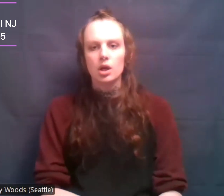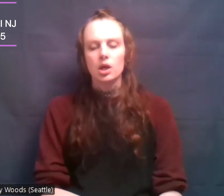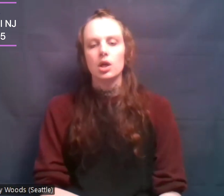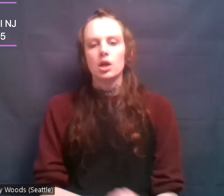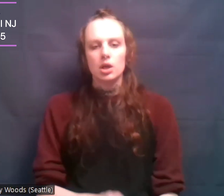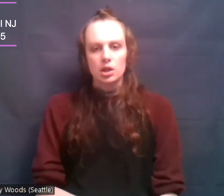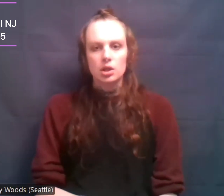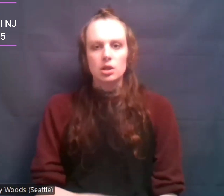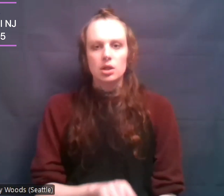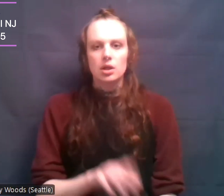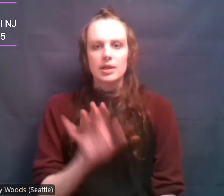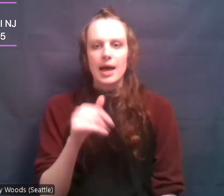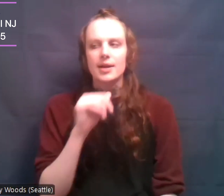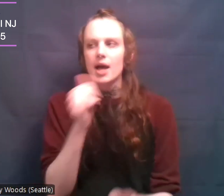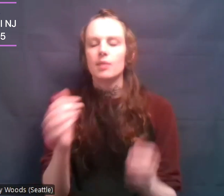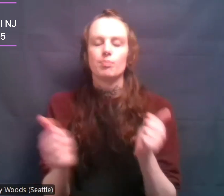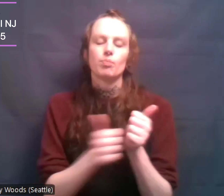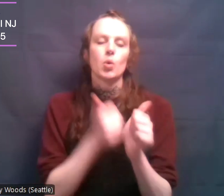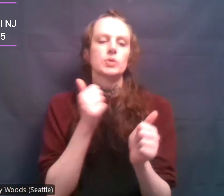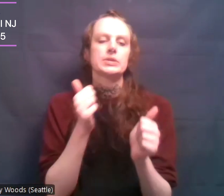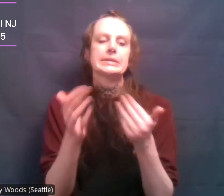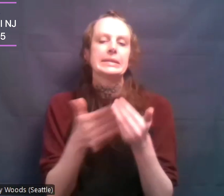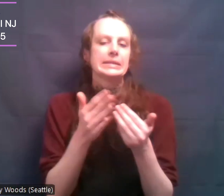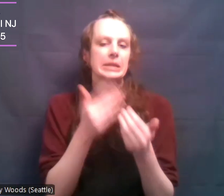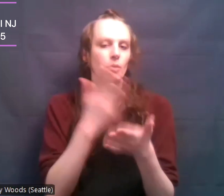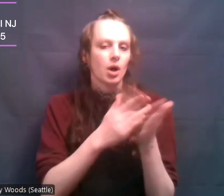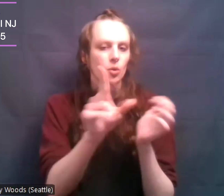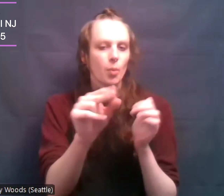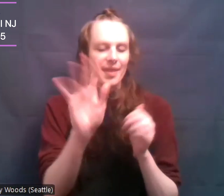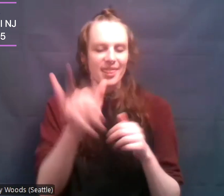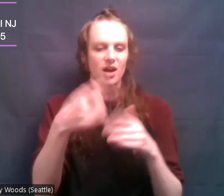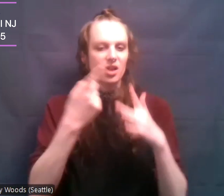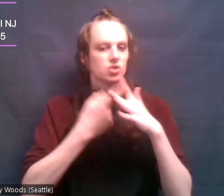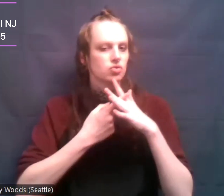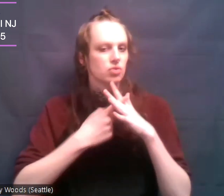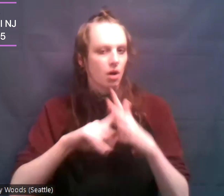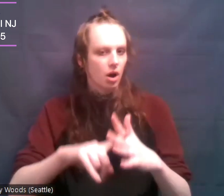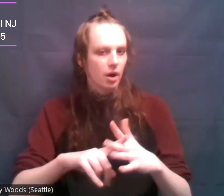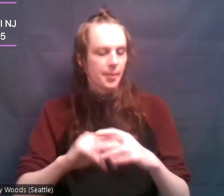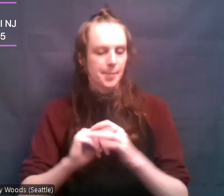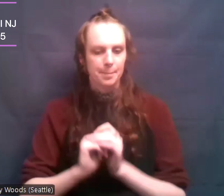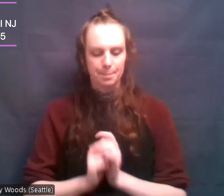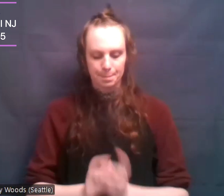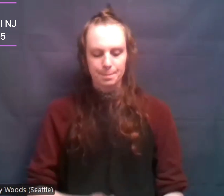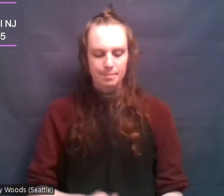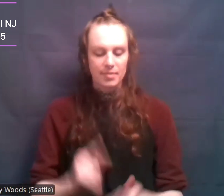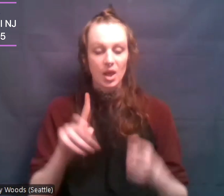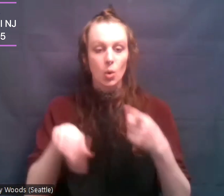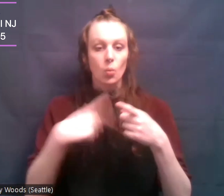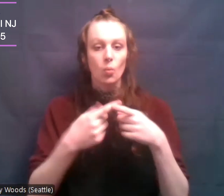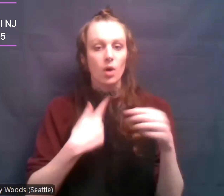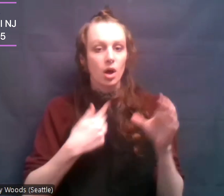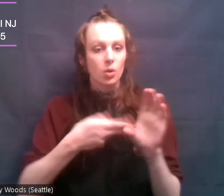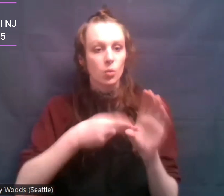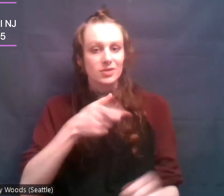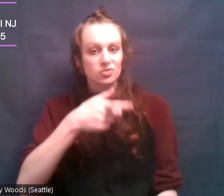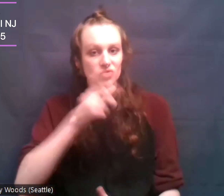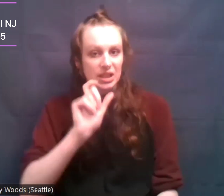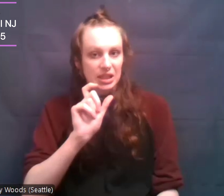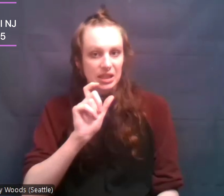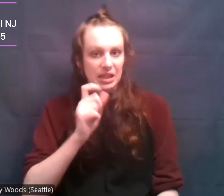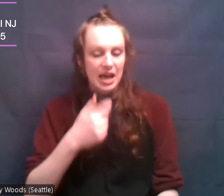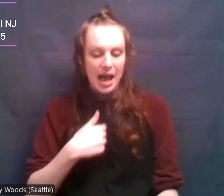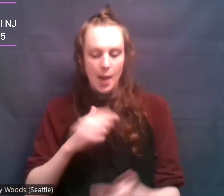or not the easiest part, but that's like the start. Because like when I stop drinking, I become the person I